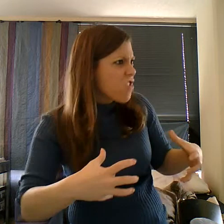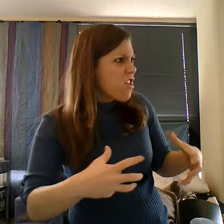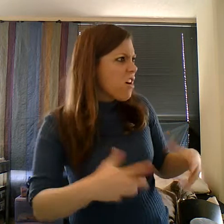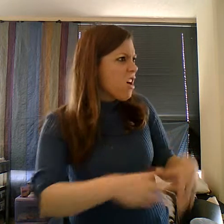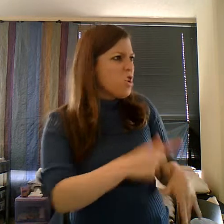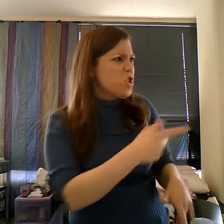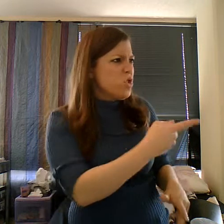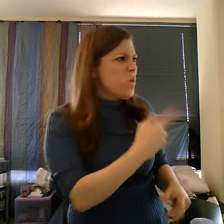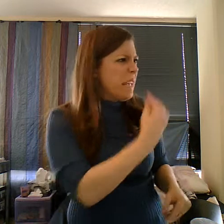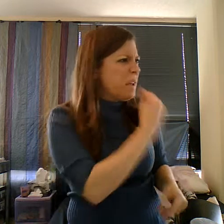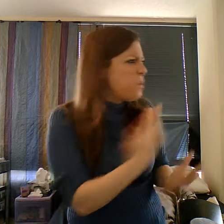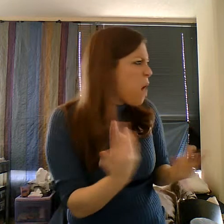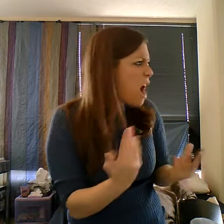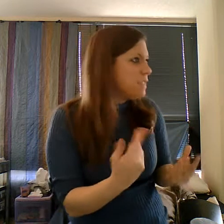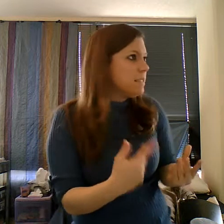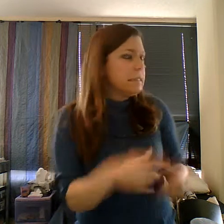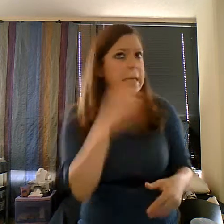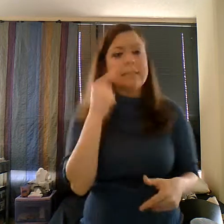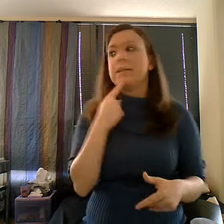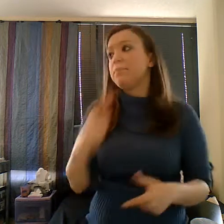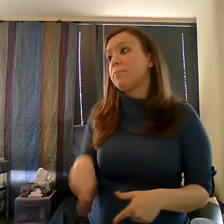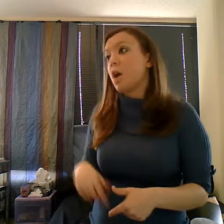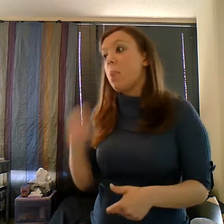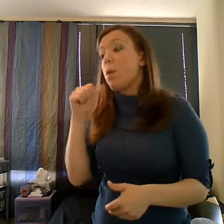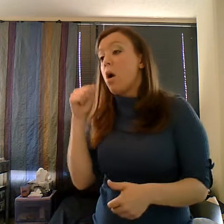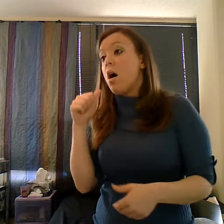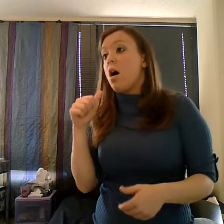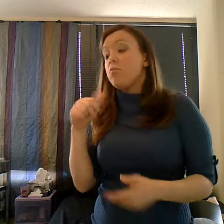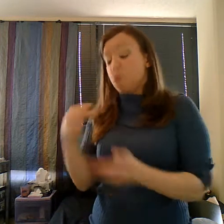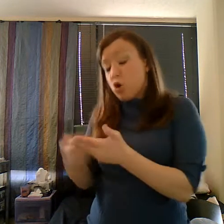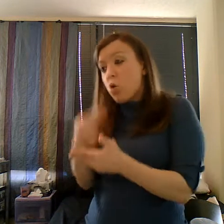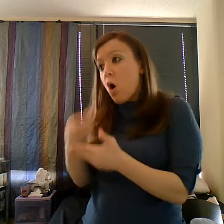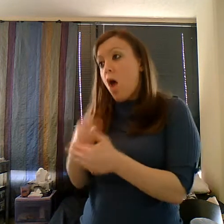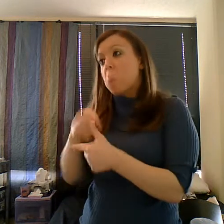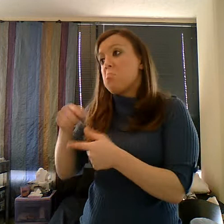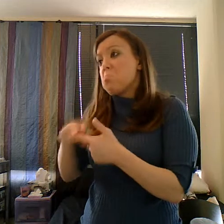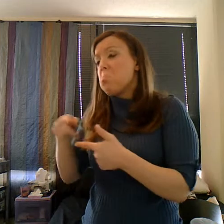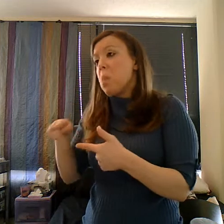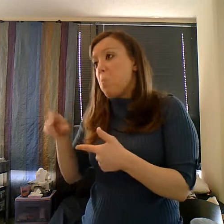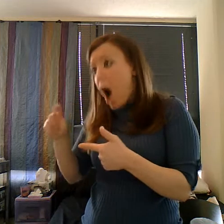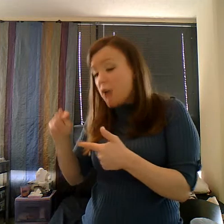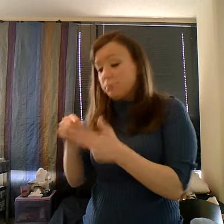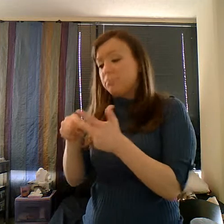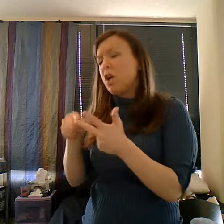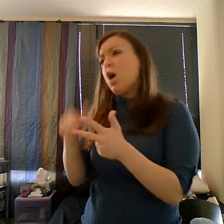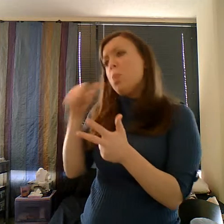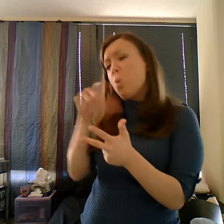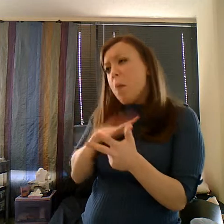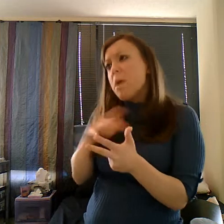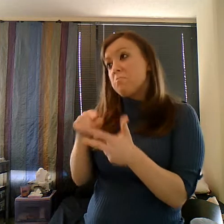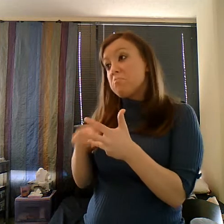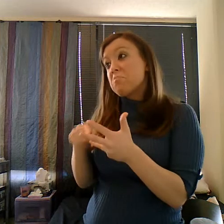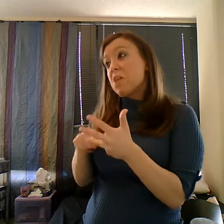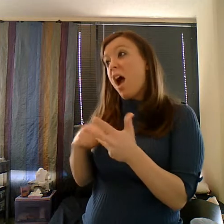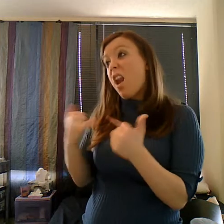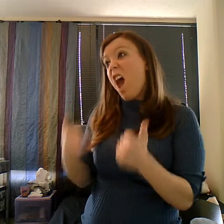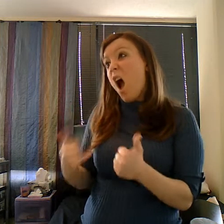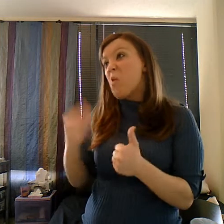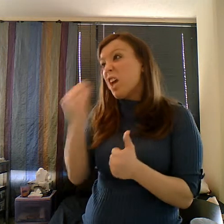So he walked on down the road and down the road he went until he met Skahottentot. And Skahottentot looked at